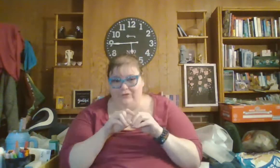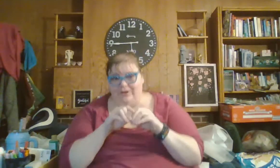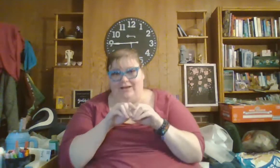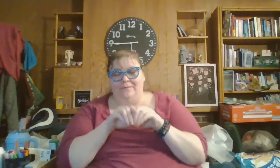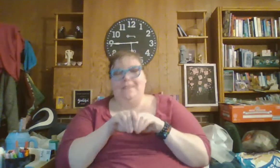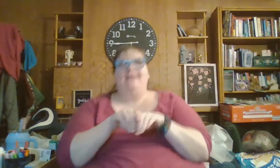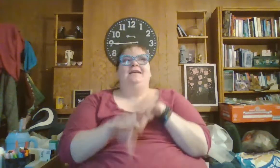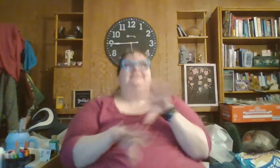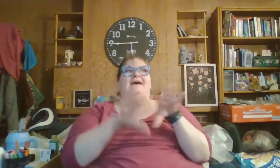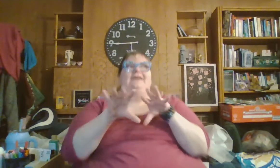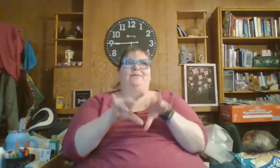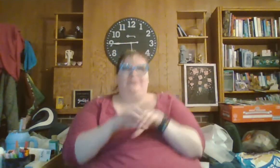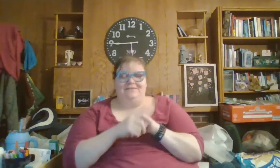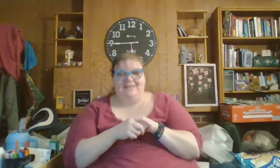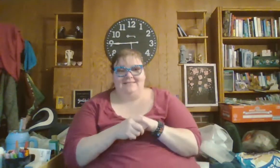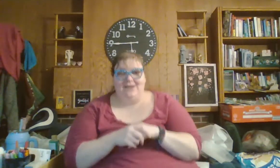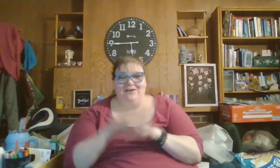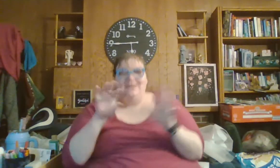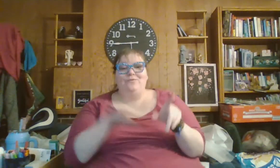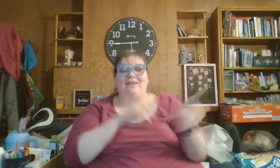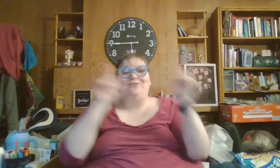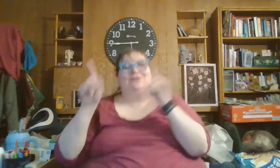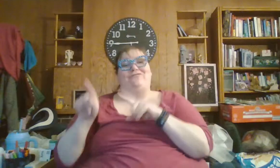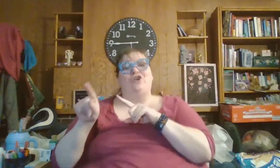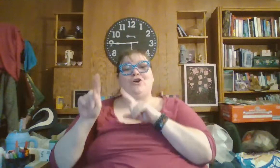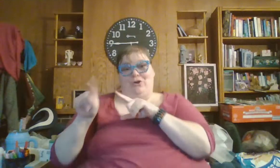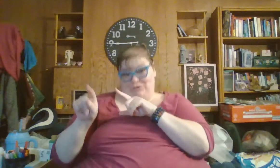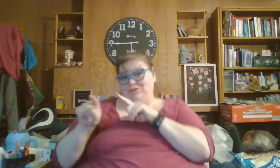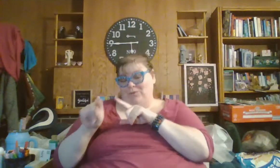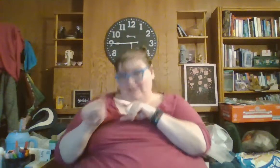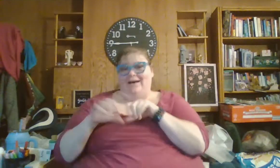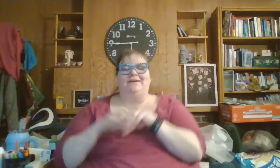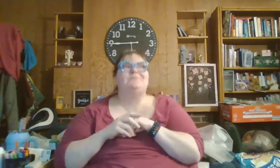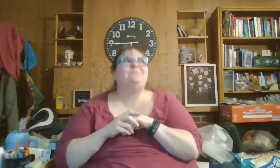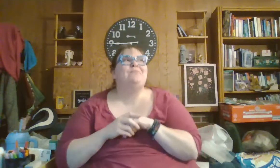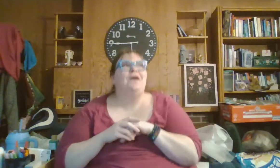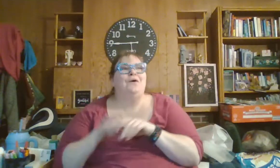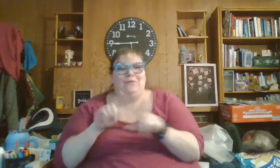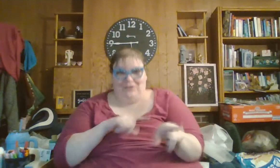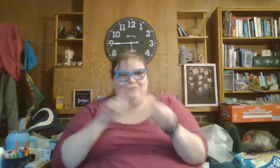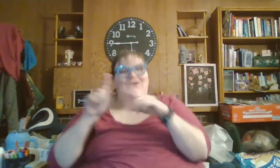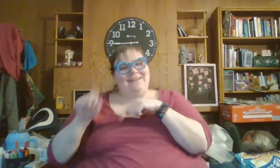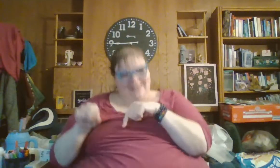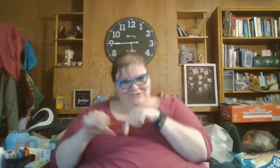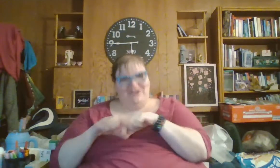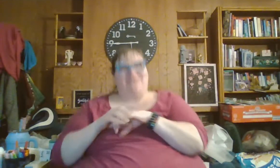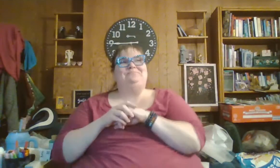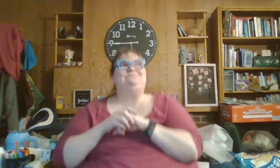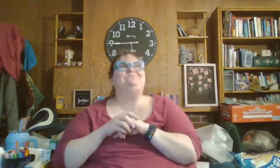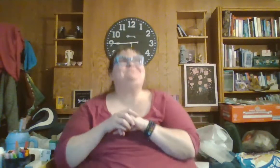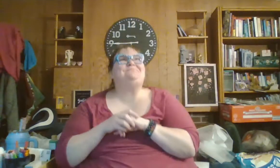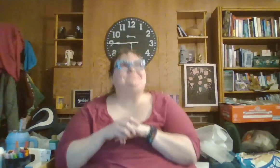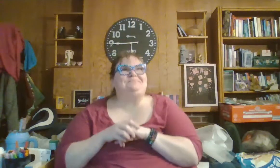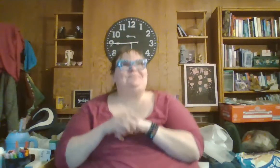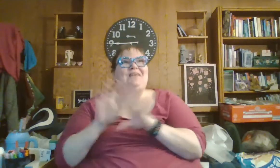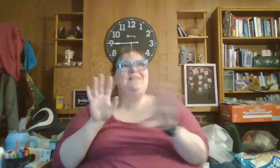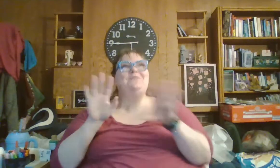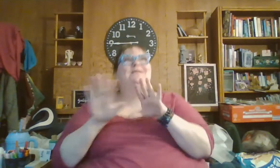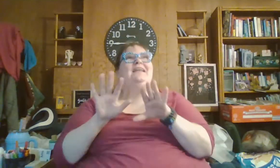Florida, tying up loose ends. They're getting ready to go down to Costa Rica with her friend Kendra. And they're planning